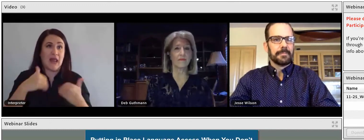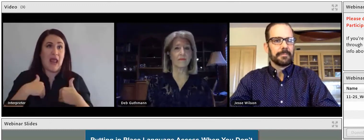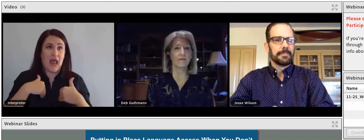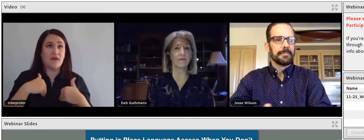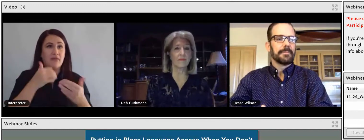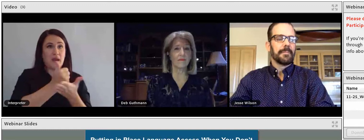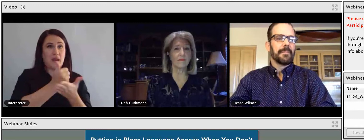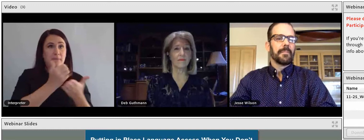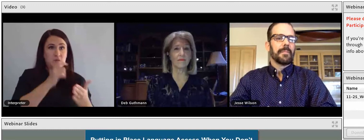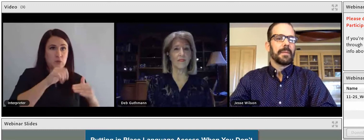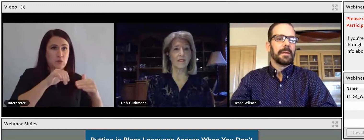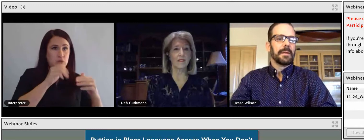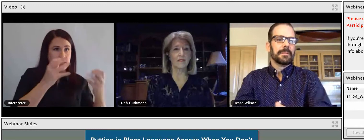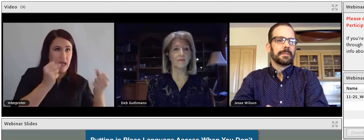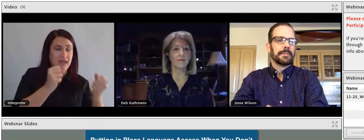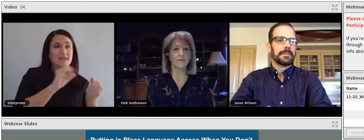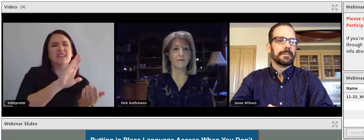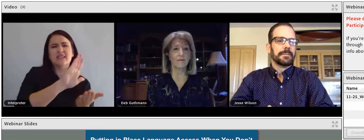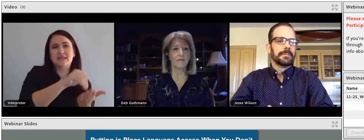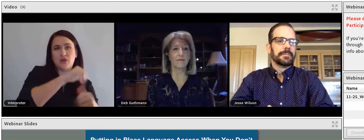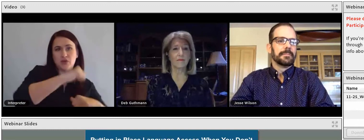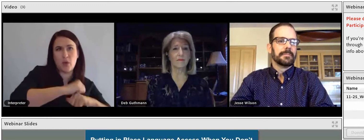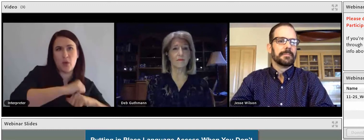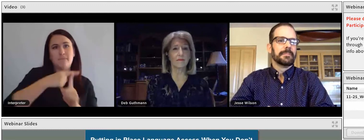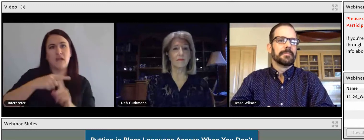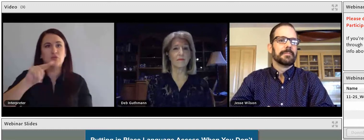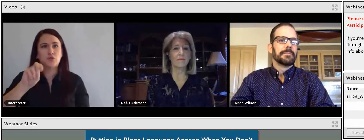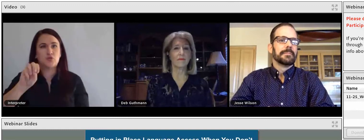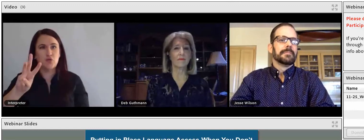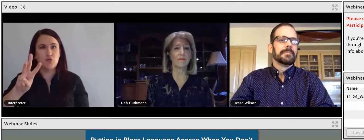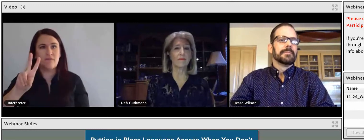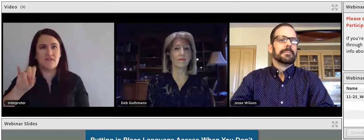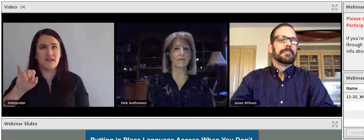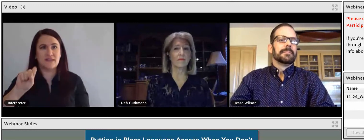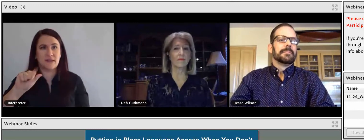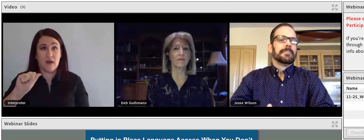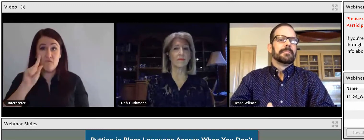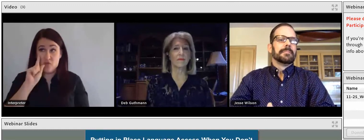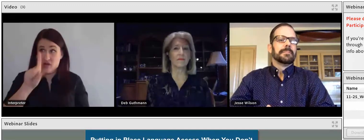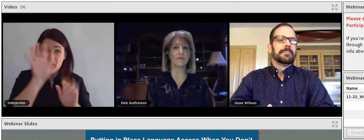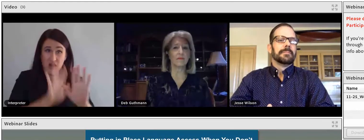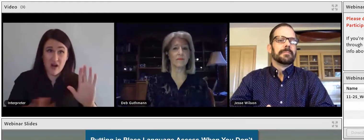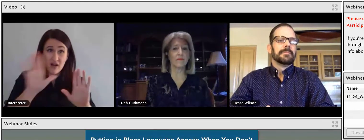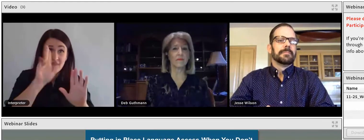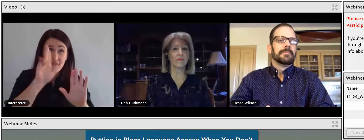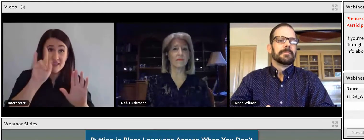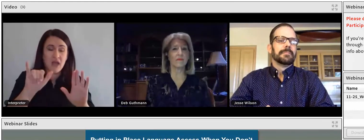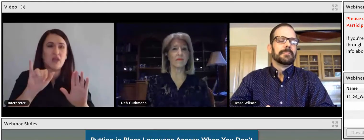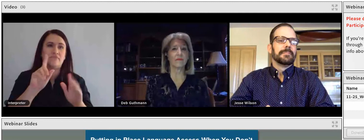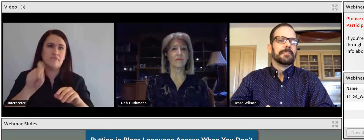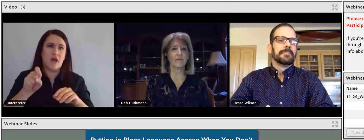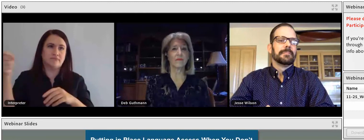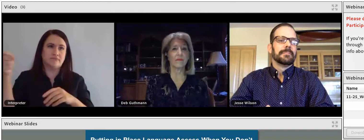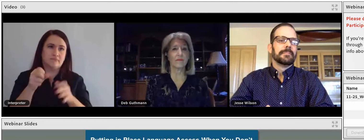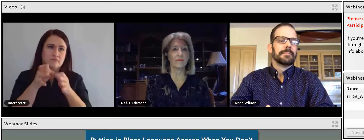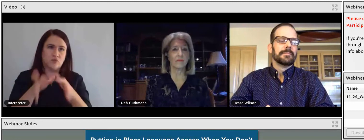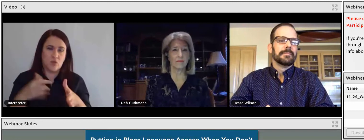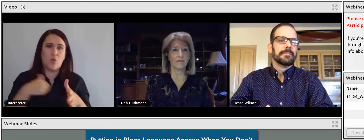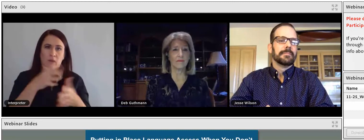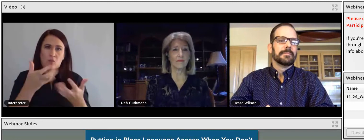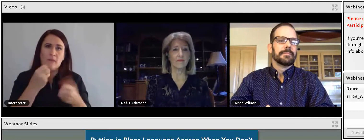that's New Vista and Centerstone. For the rest of the state, we rely on interpreters, and we want to make sure that we have